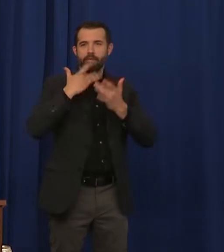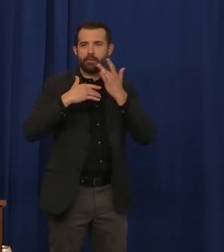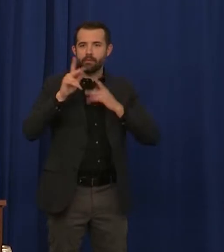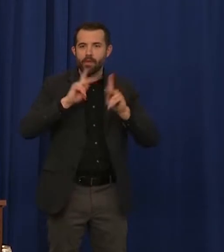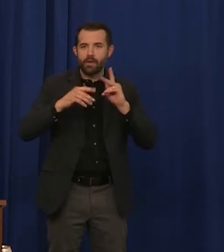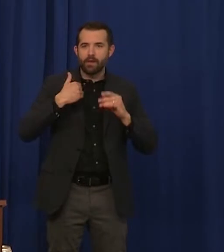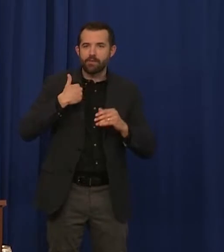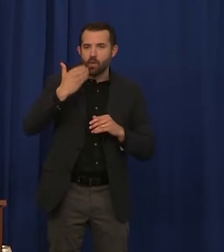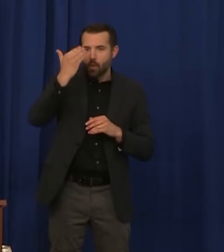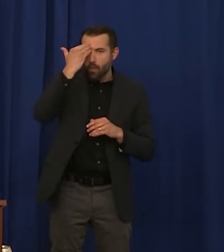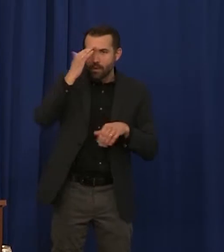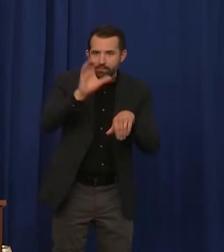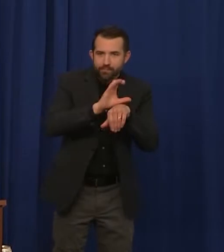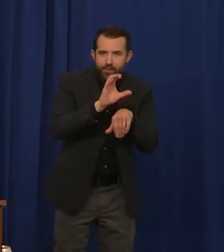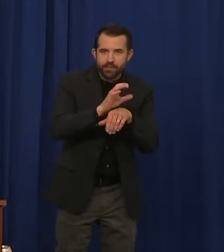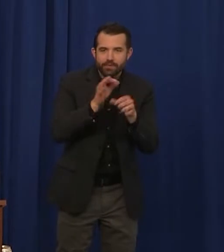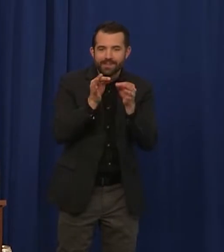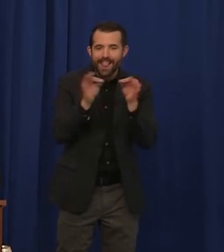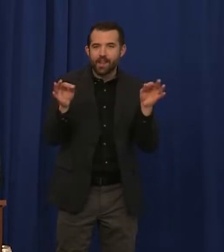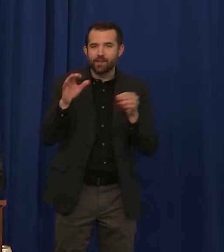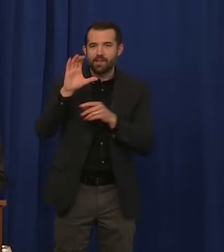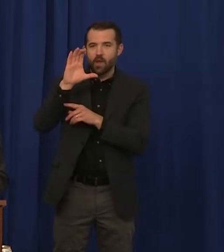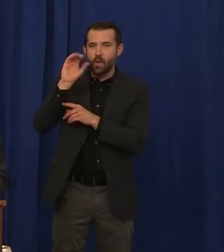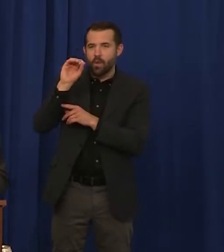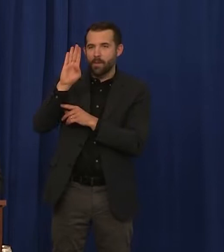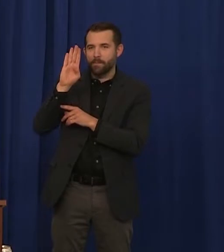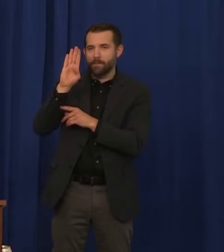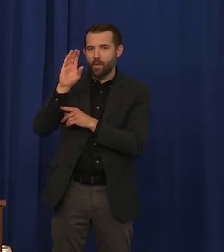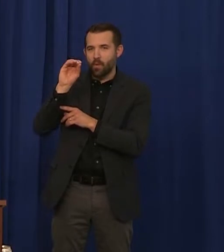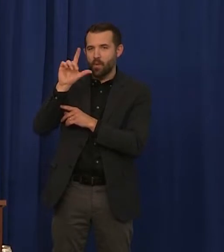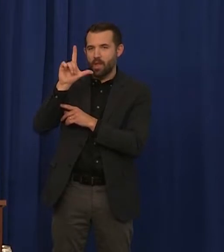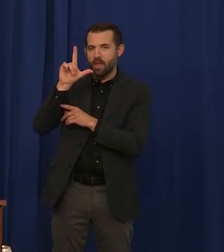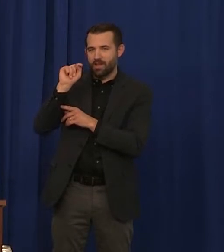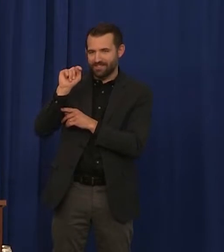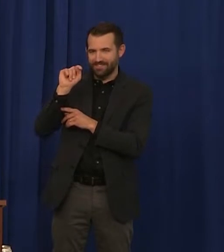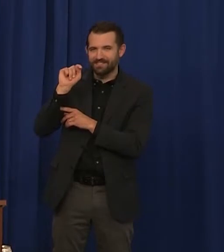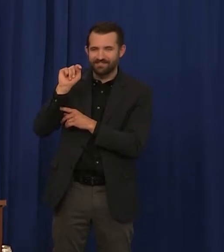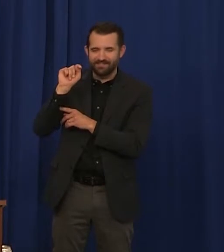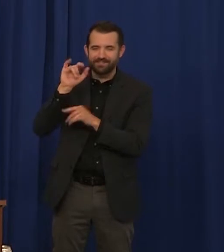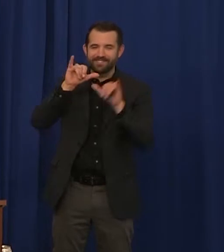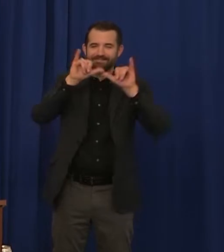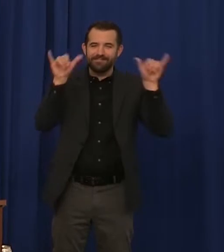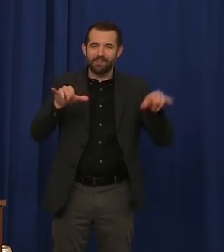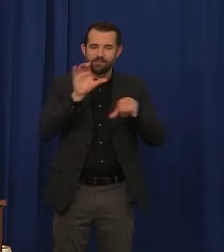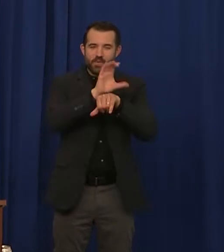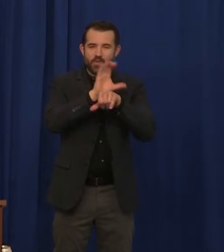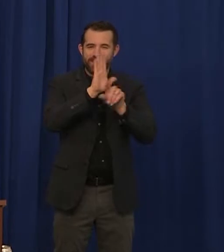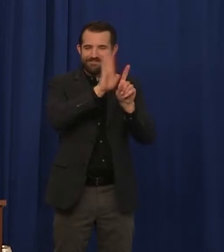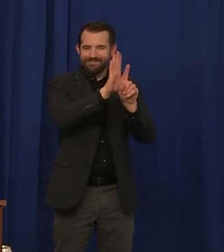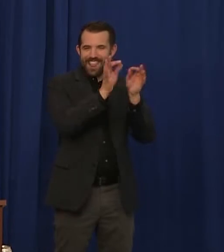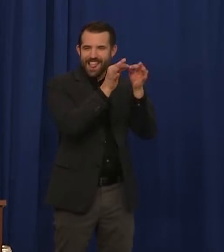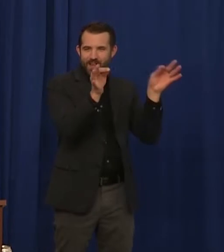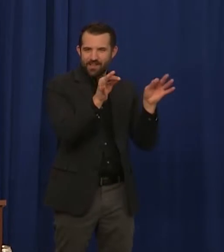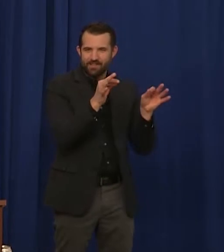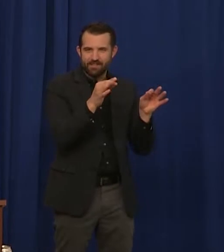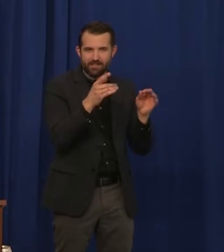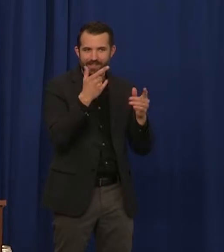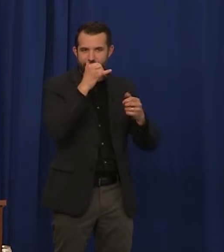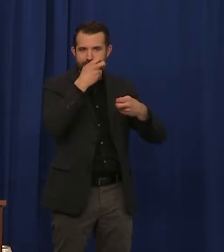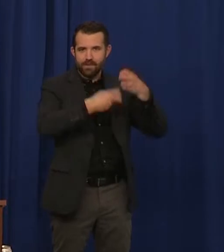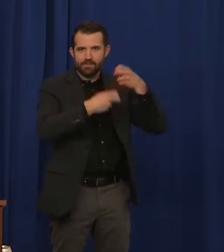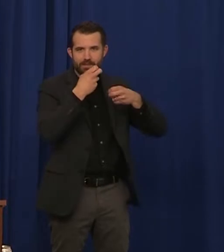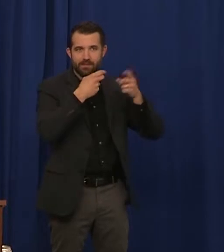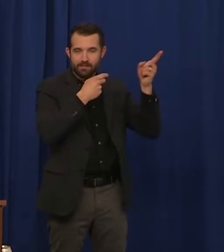legacy unemployment insurance systems. The good news is we do not have that. It's hard for me to comment on exactly what